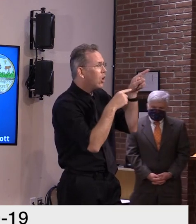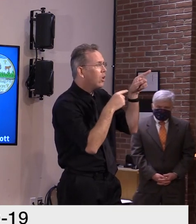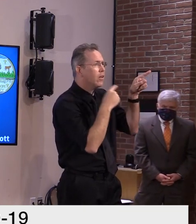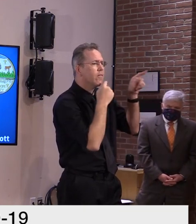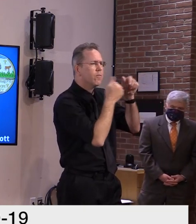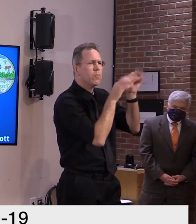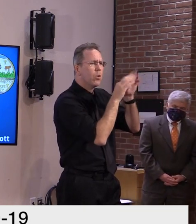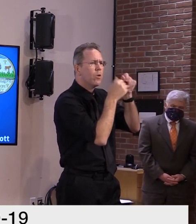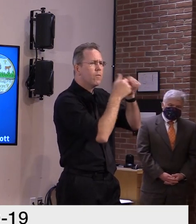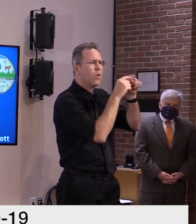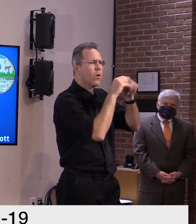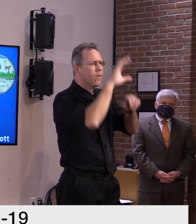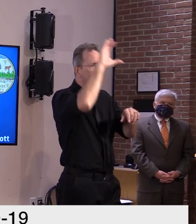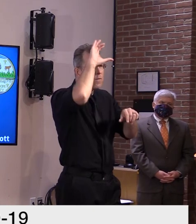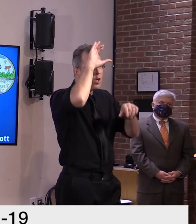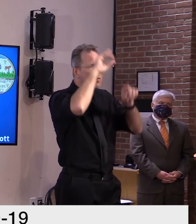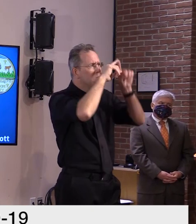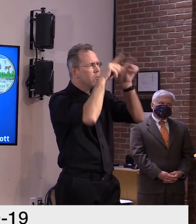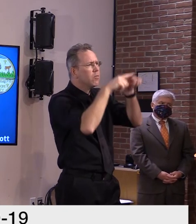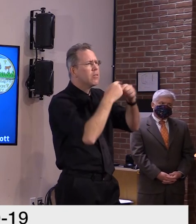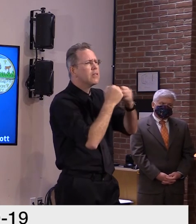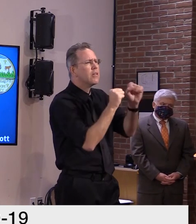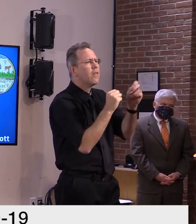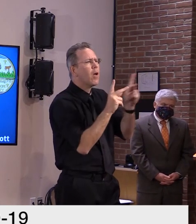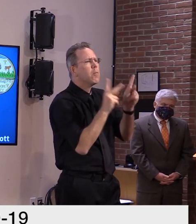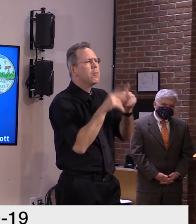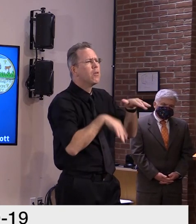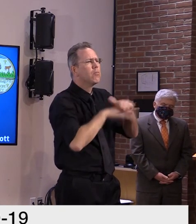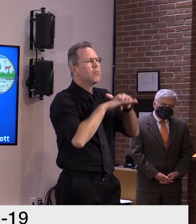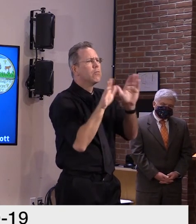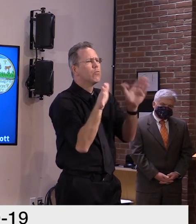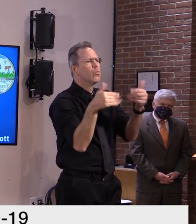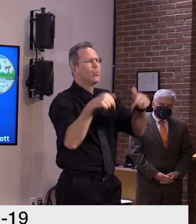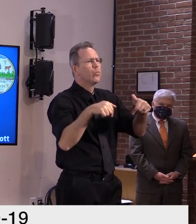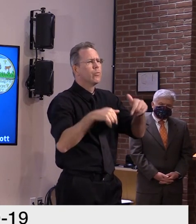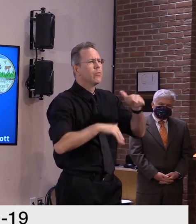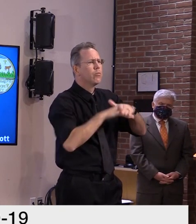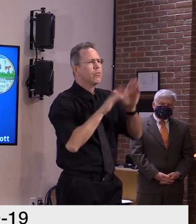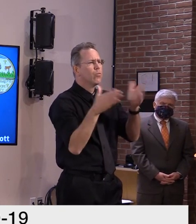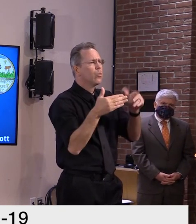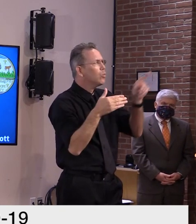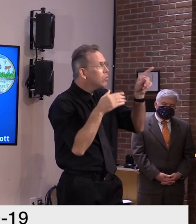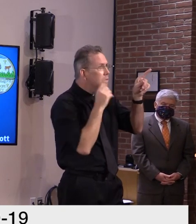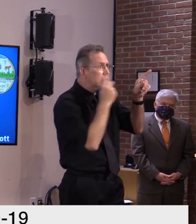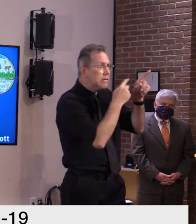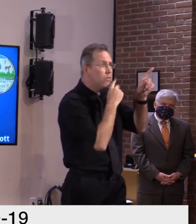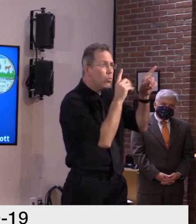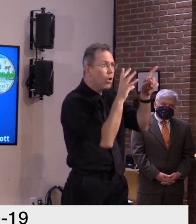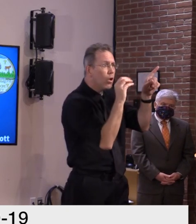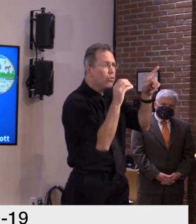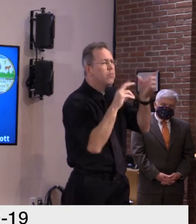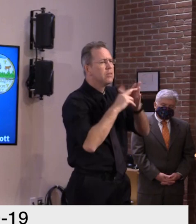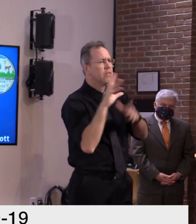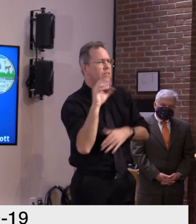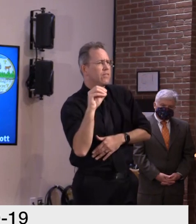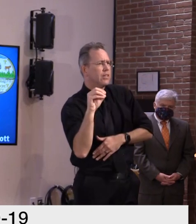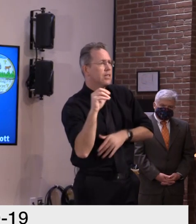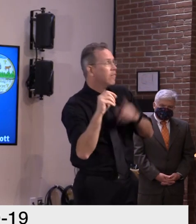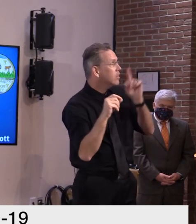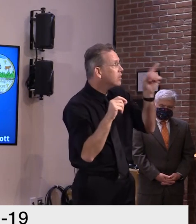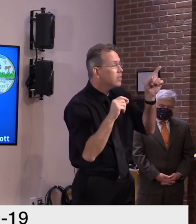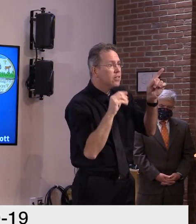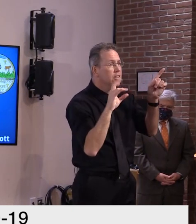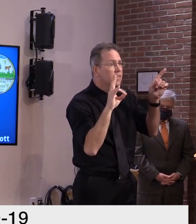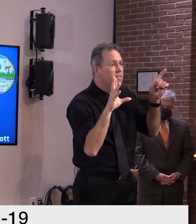Really important to know that most of our ski lodges, though, are not one single space. You might have a big space upstairs, a big space